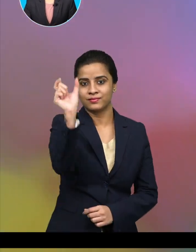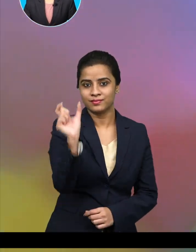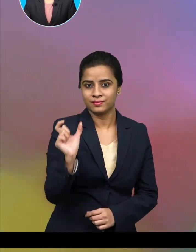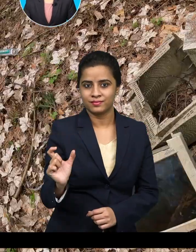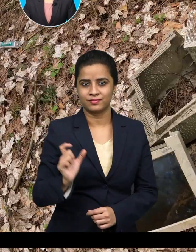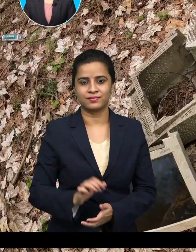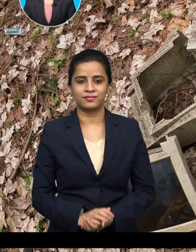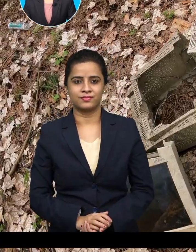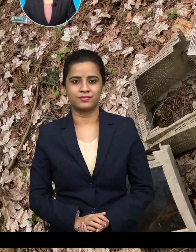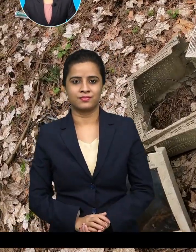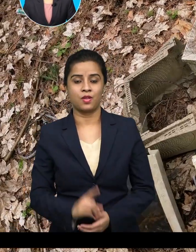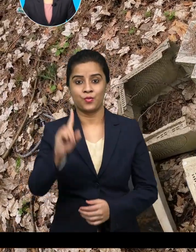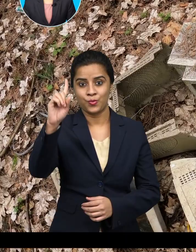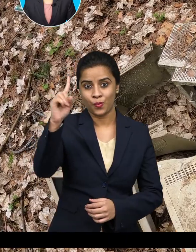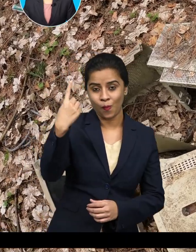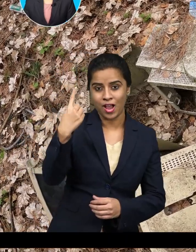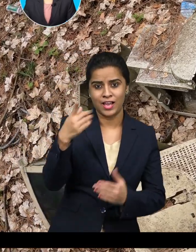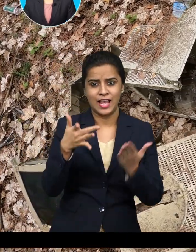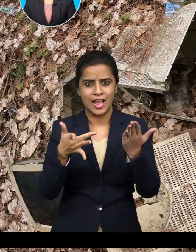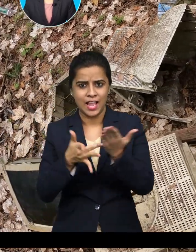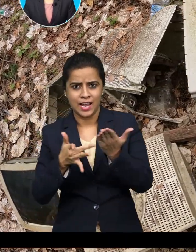Keywords: e-waste,